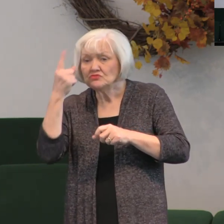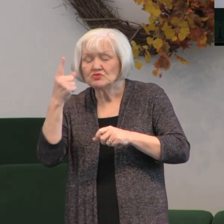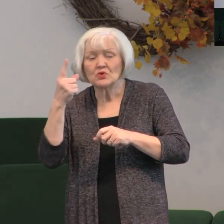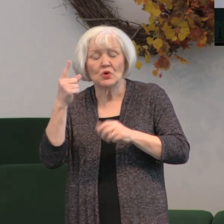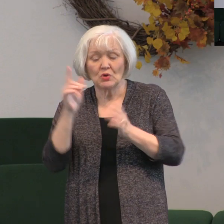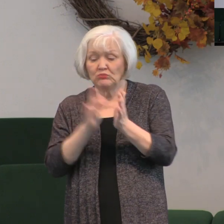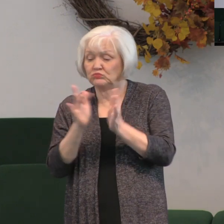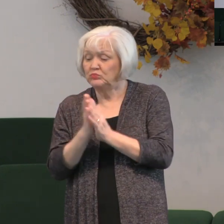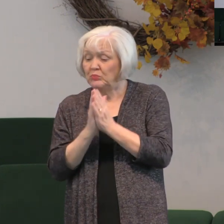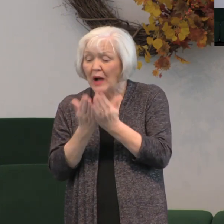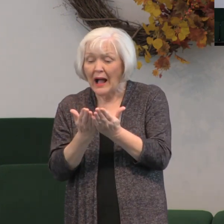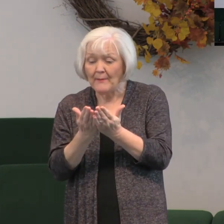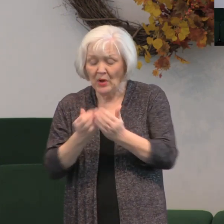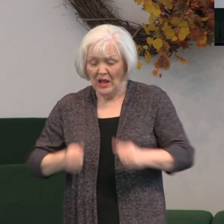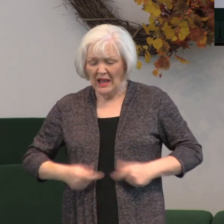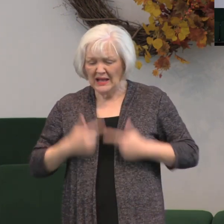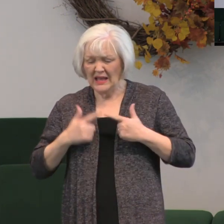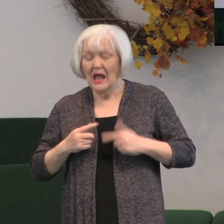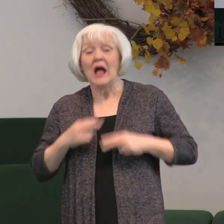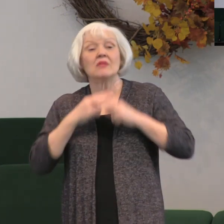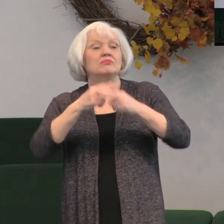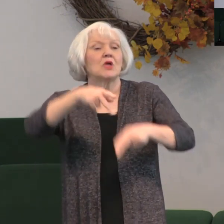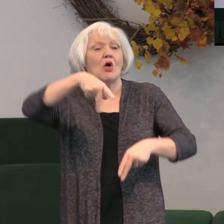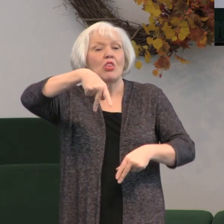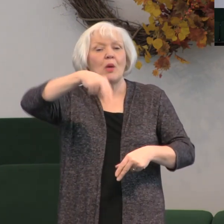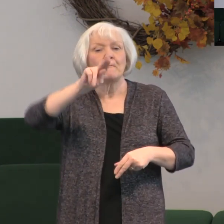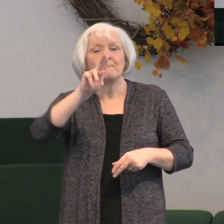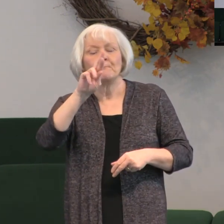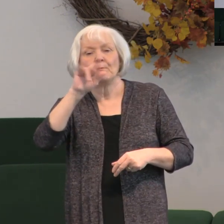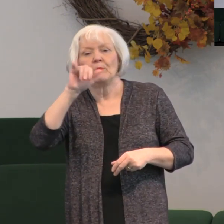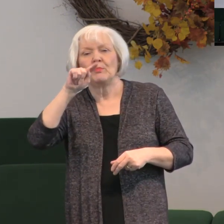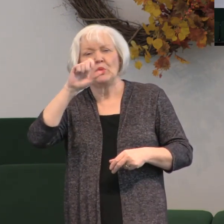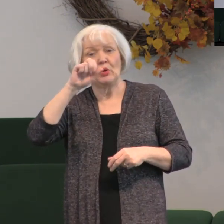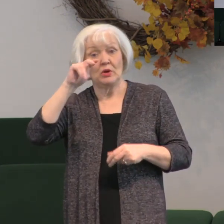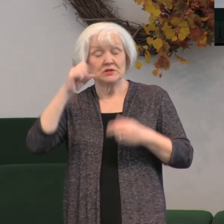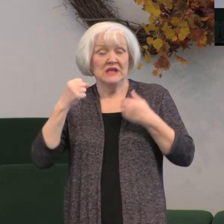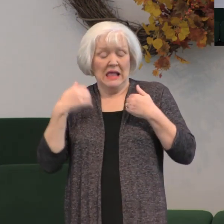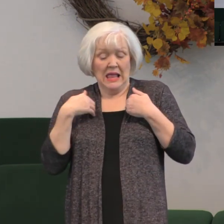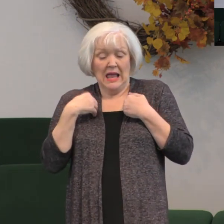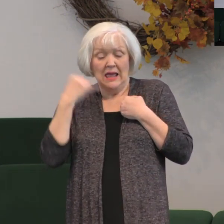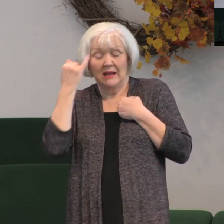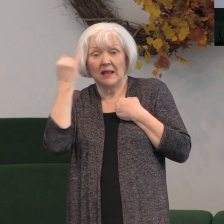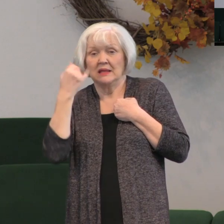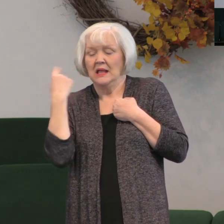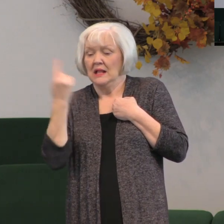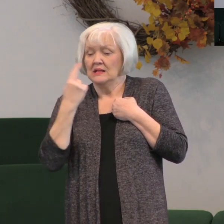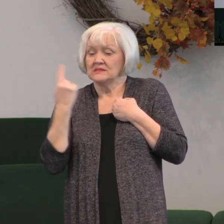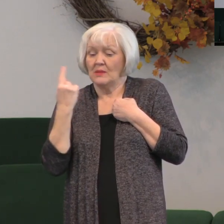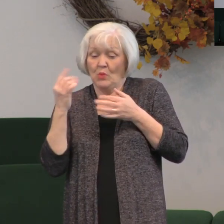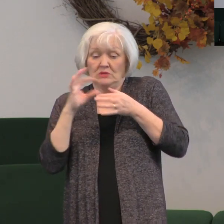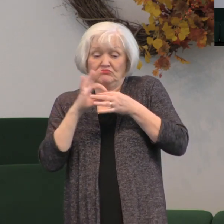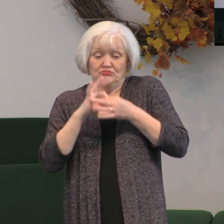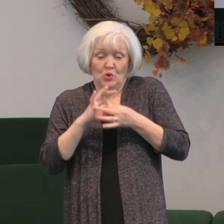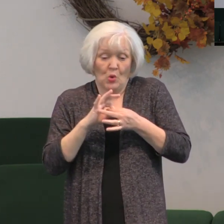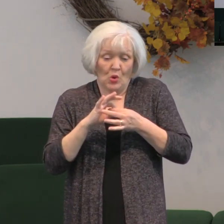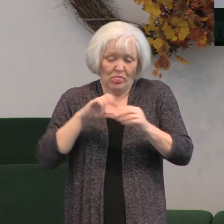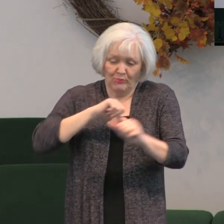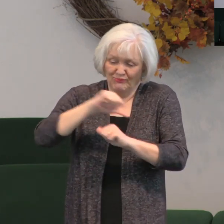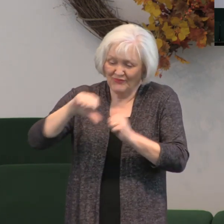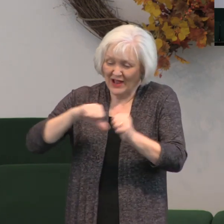called the Puritans. They had an idea that when somebody came into their fellowship and their life was one